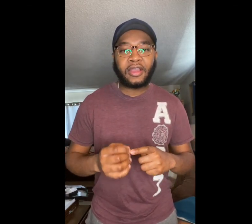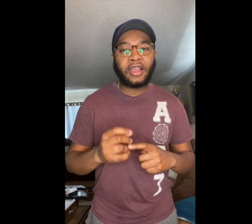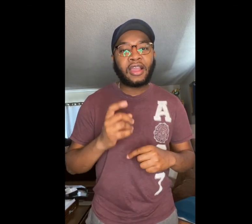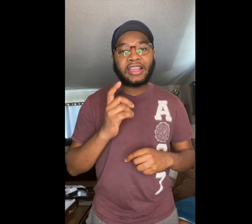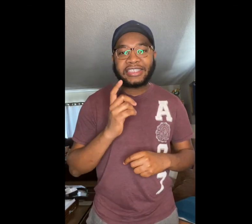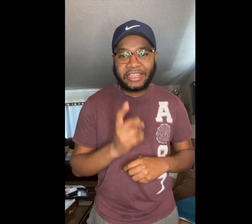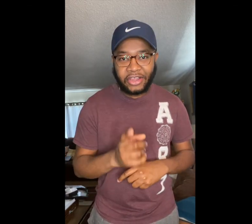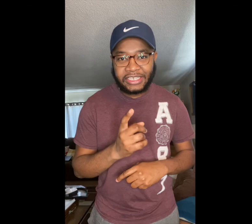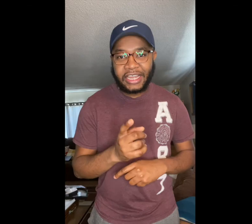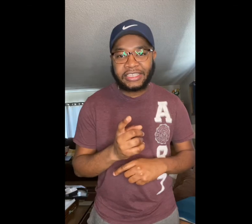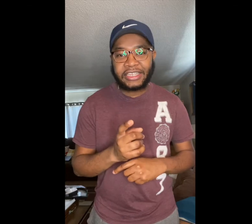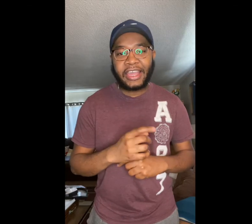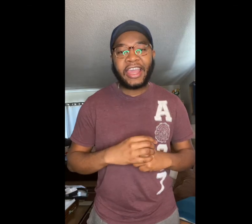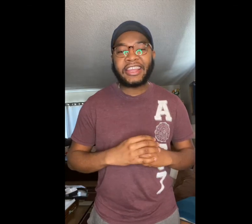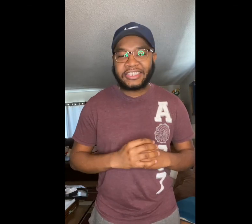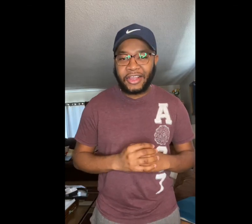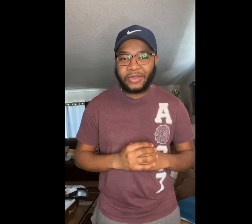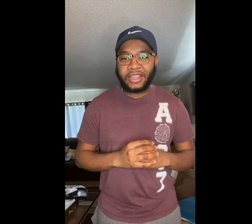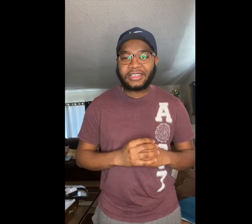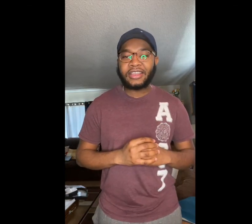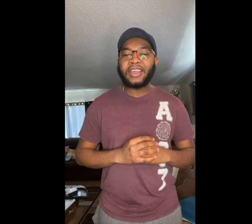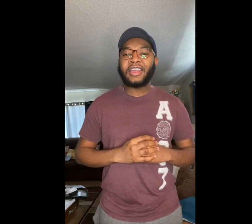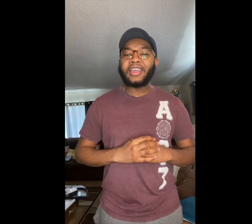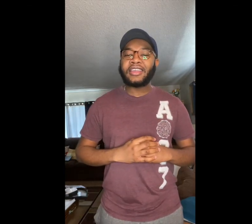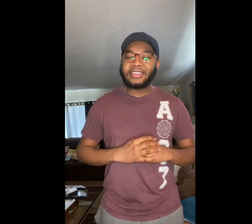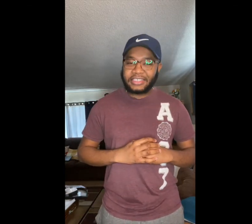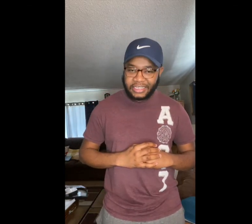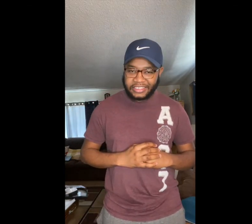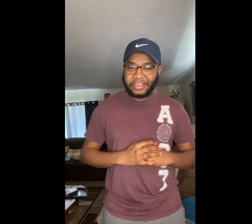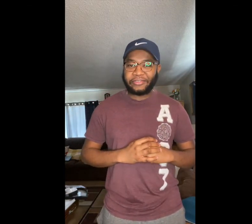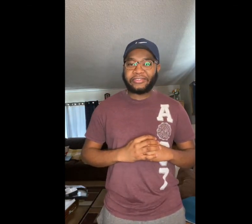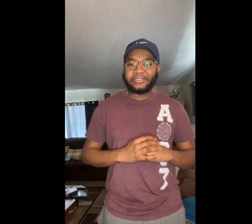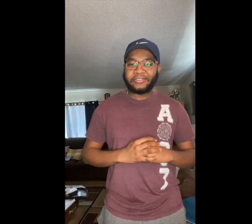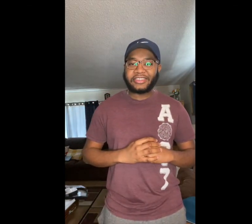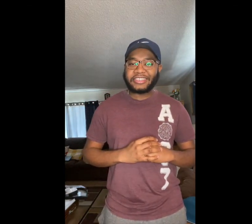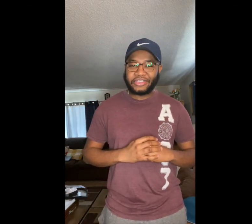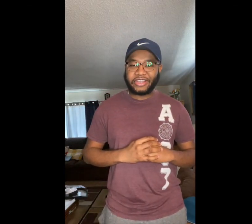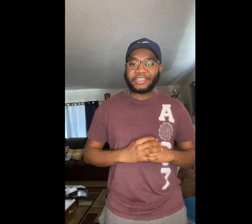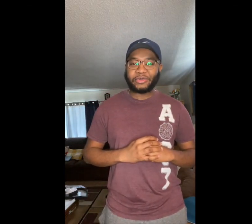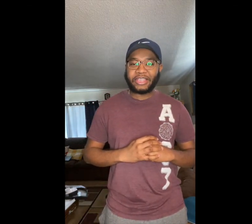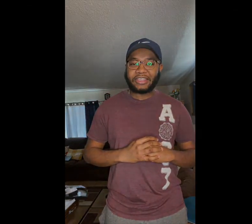stay on task, and as always, stay safe. See you next week.